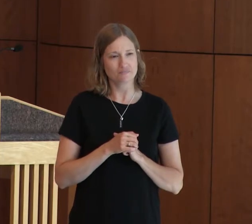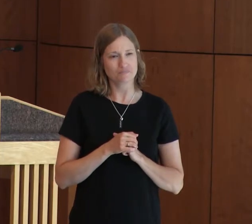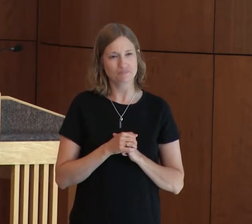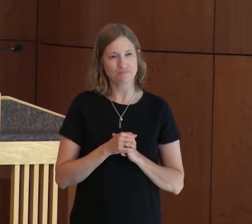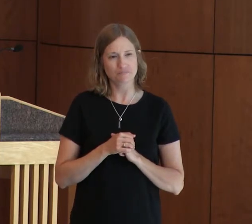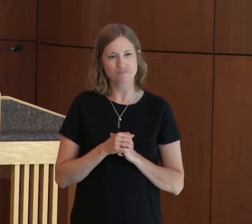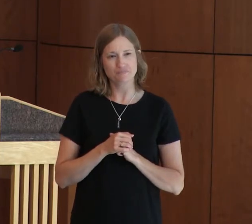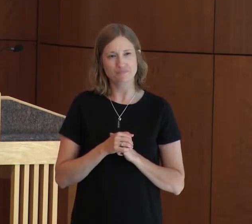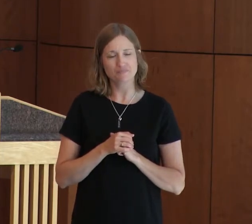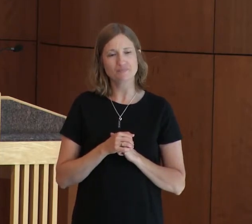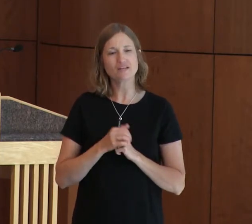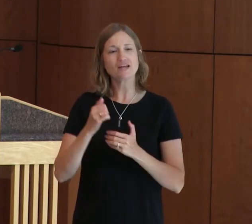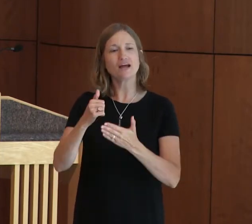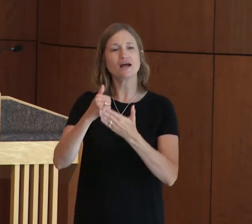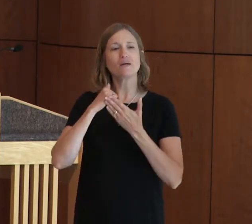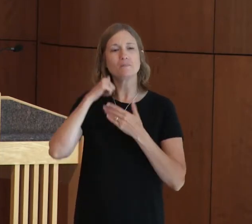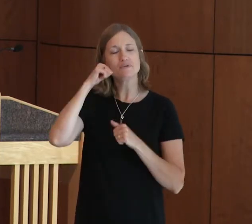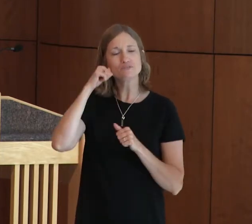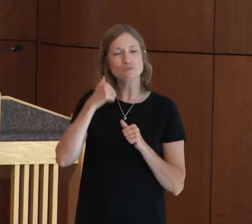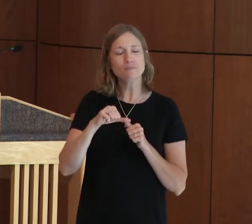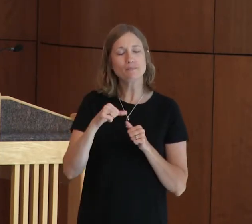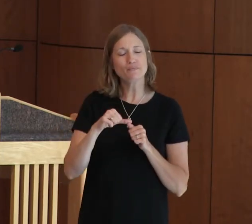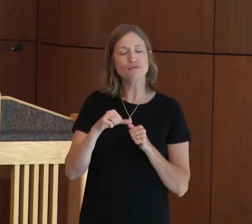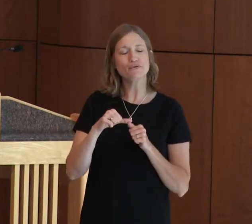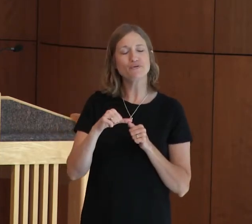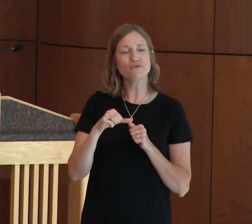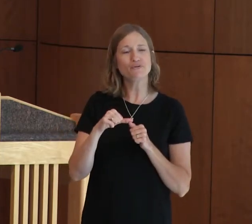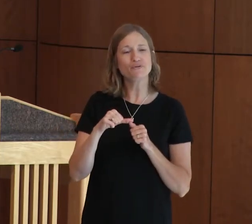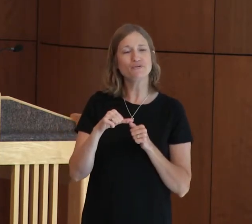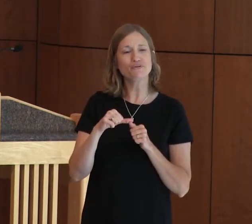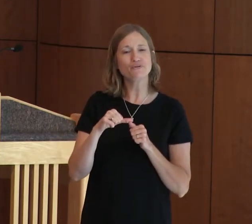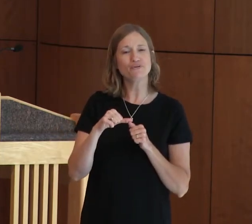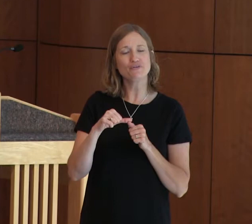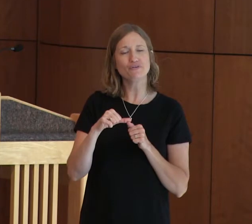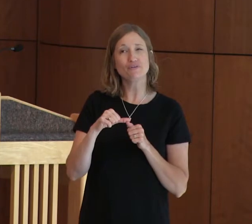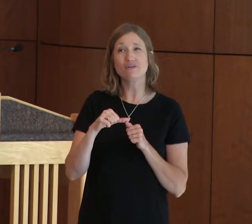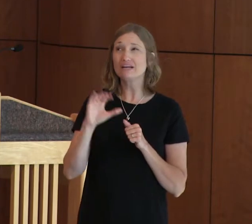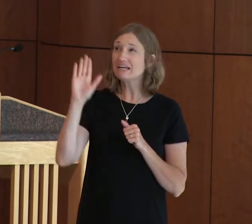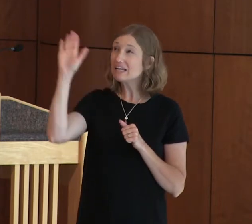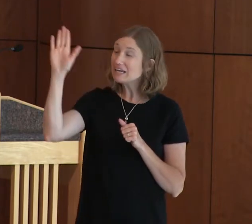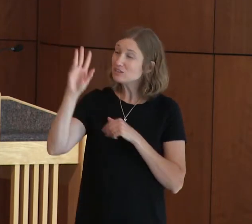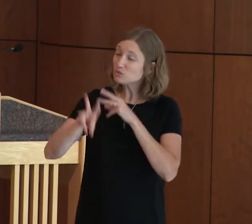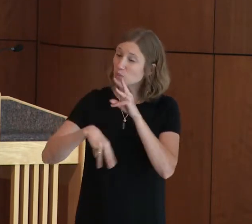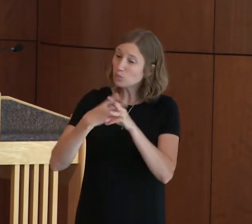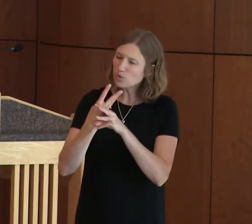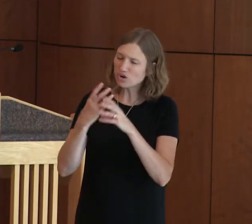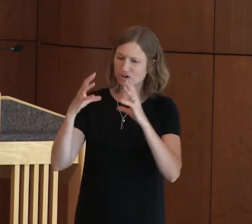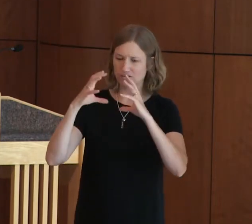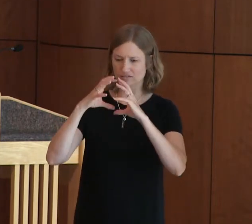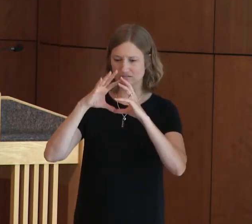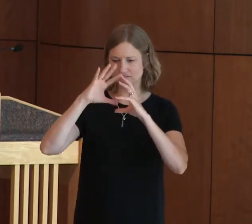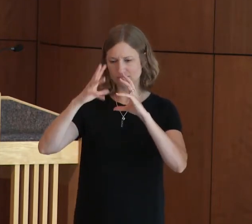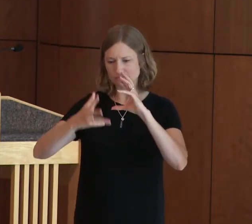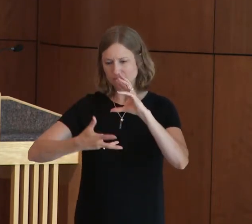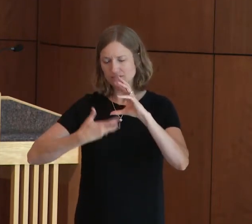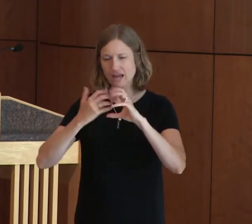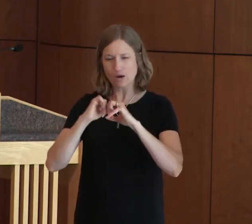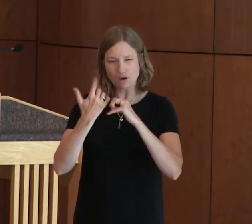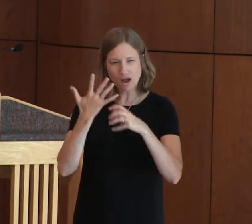It's a reminder that all of the ways that God is working in our world, working in our lives, that God is the one who has